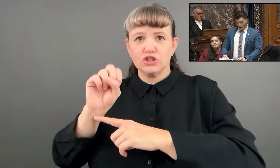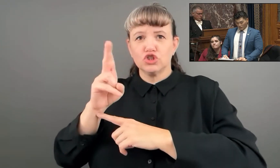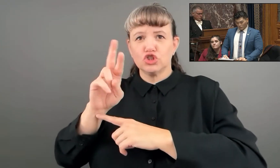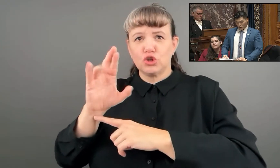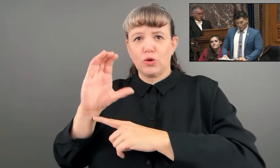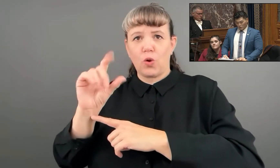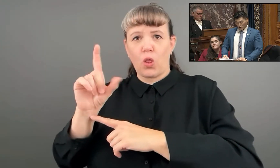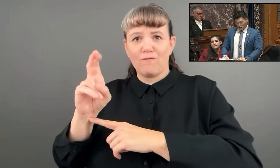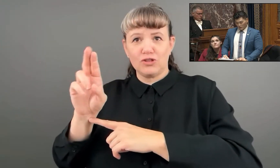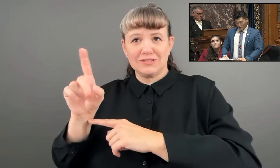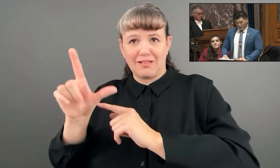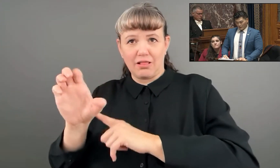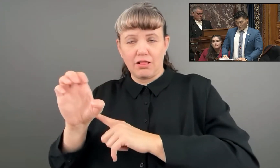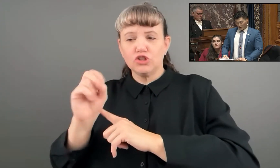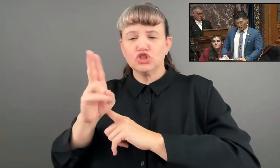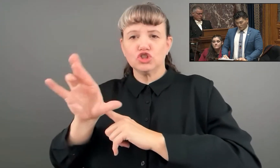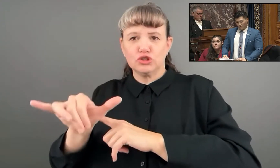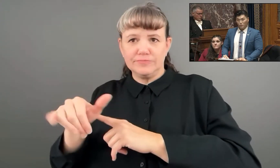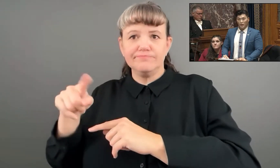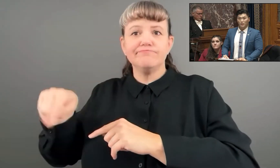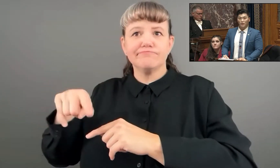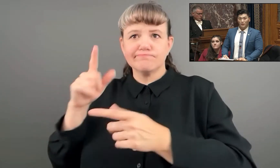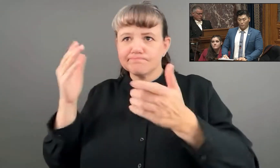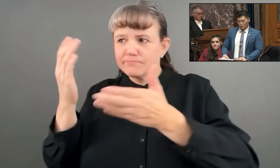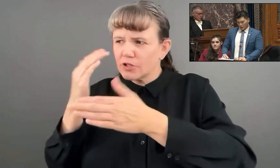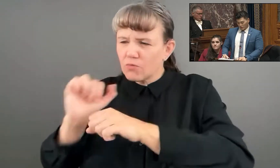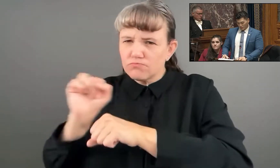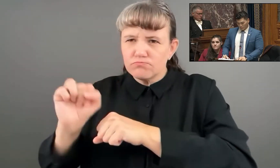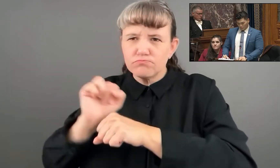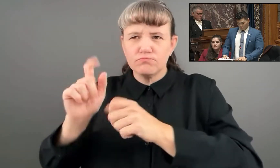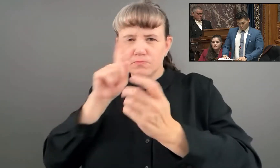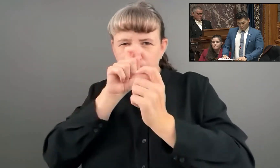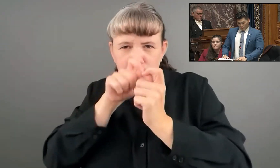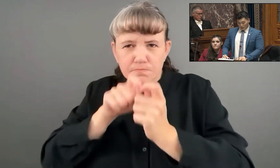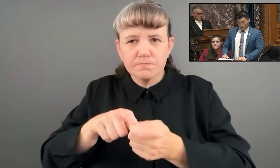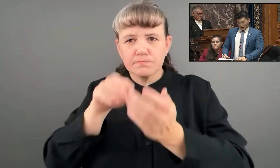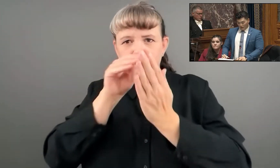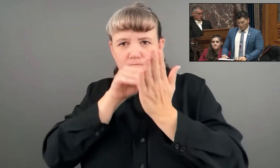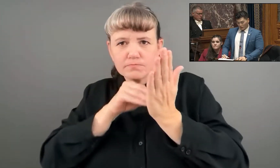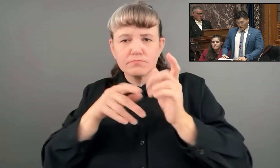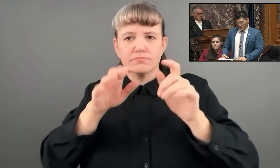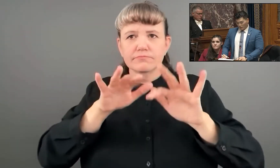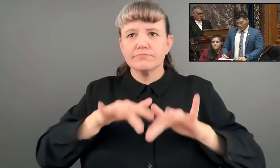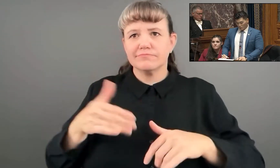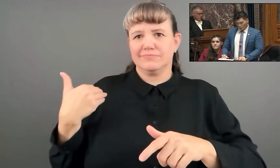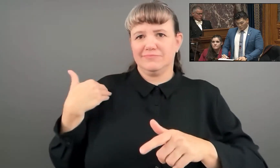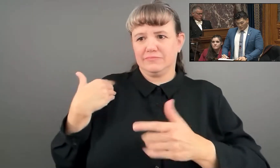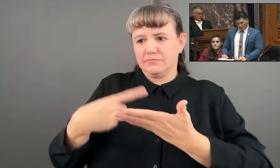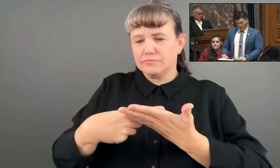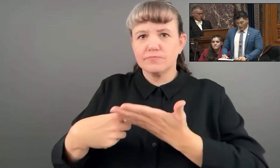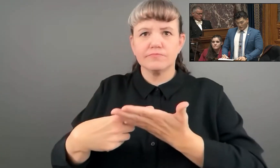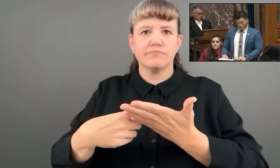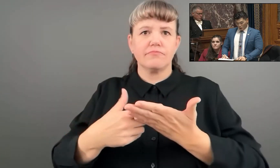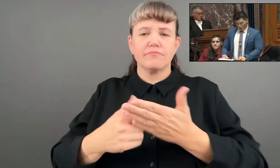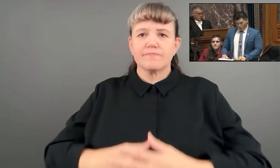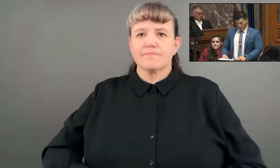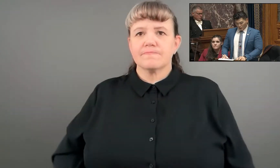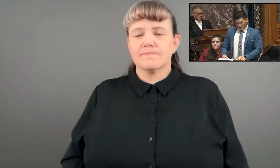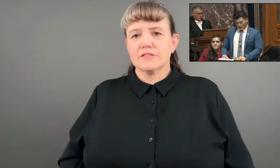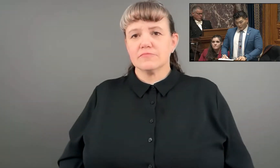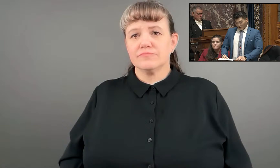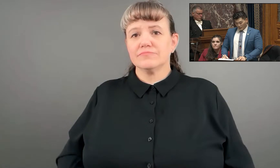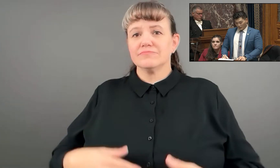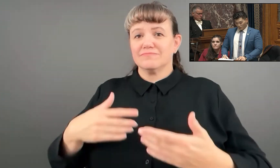their thoughtful contributions and discussions during deliberations. And on behalf of the committee, I would like to also thank and